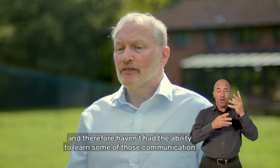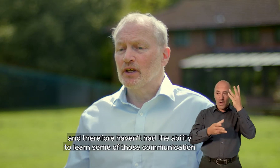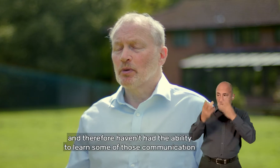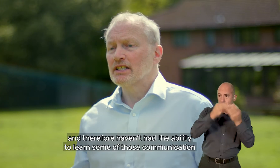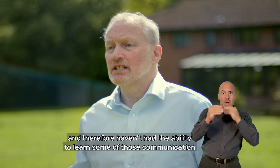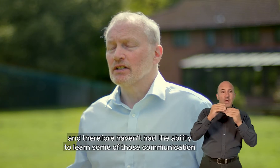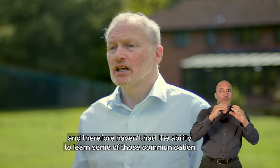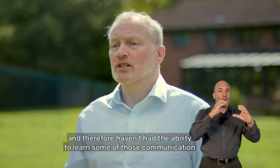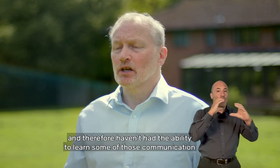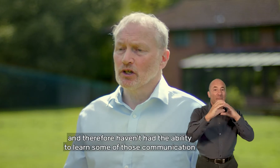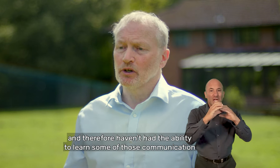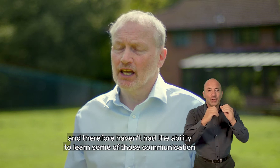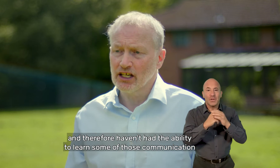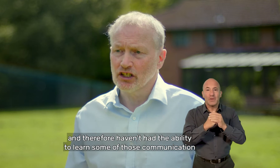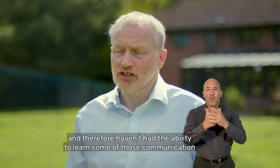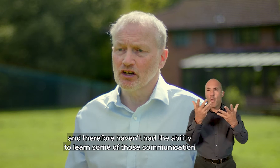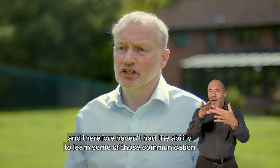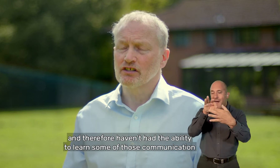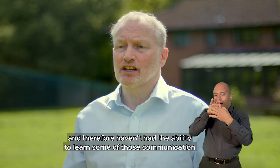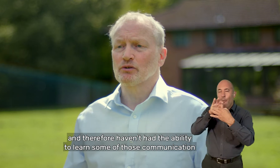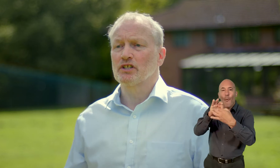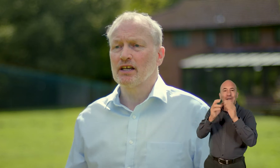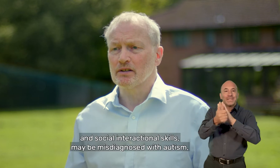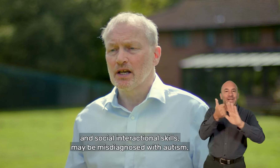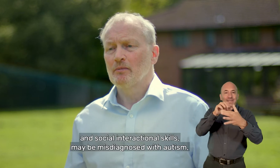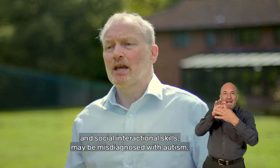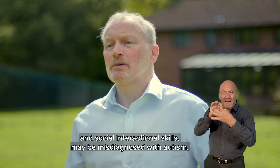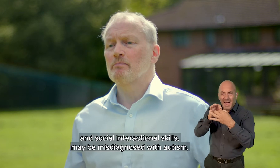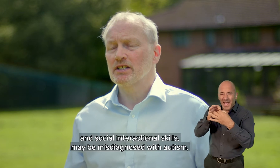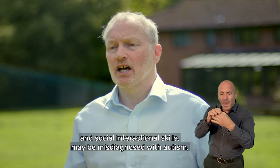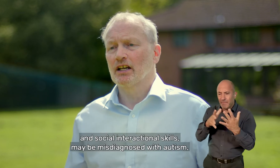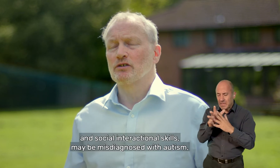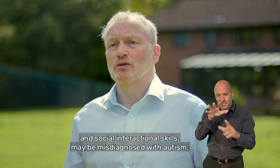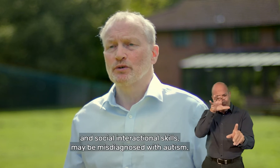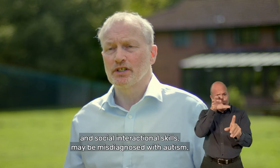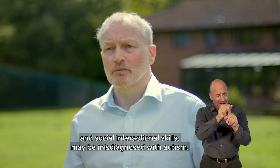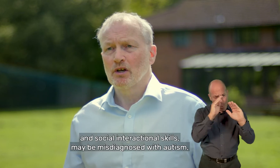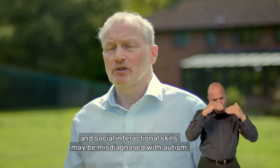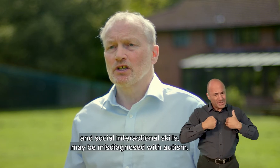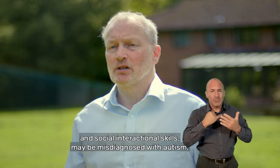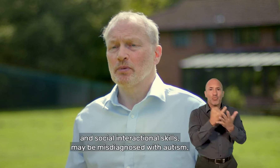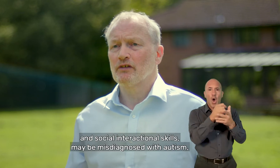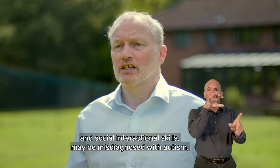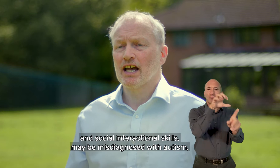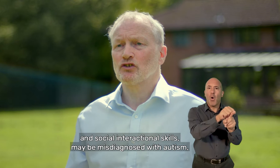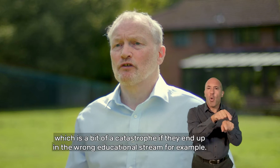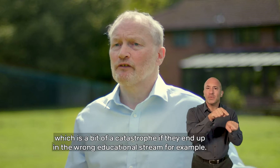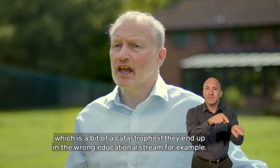the ability to learn some of those communication and social interactional skills may be misdiagnosed as autism, which is a bit of a catastrophe if they